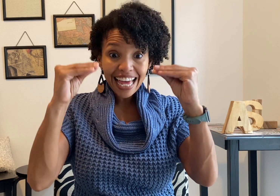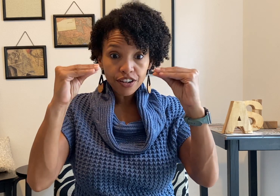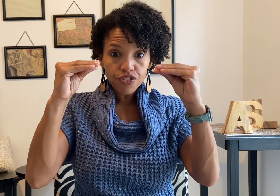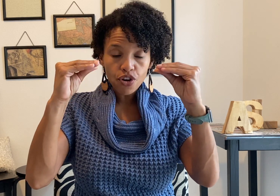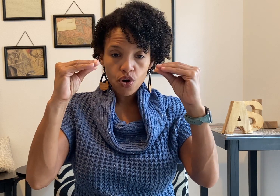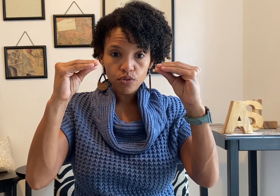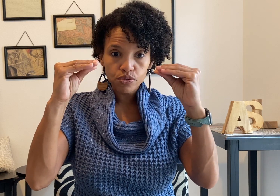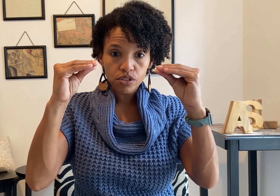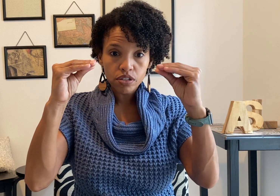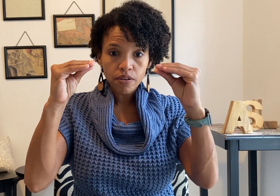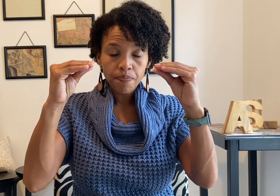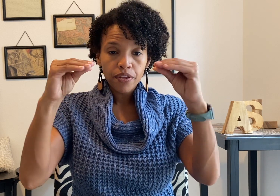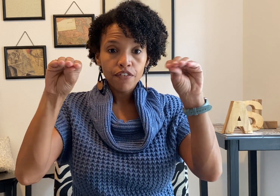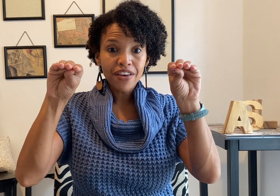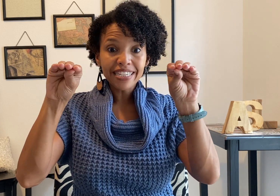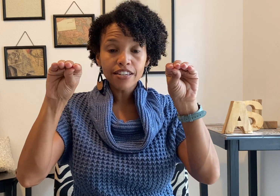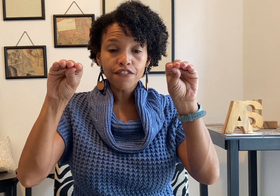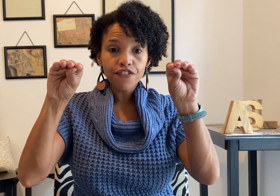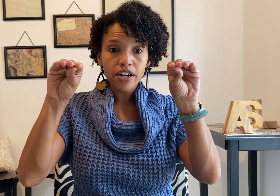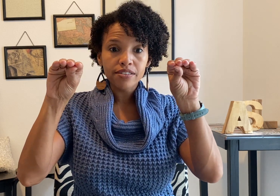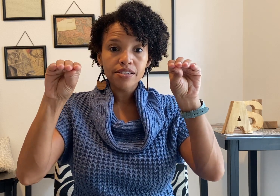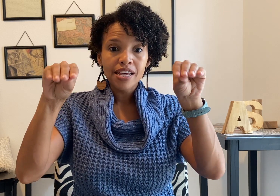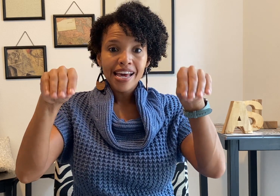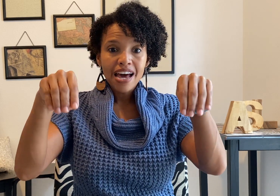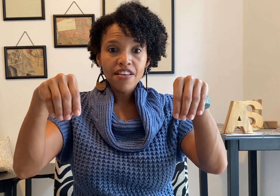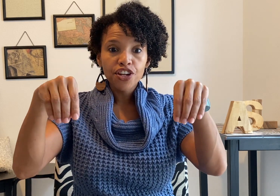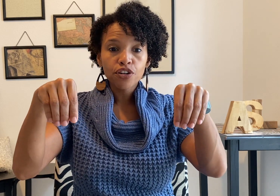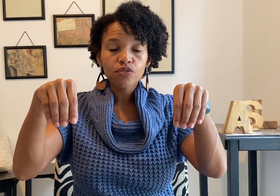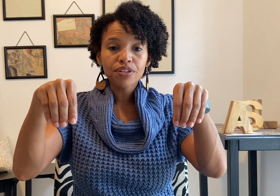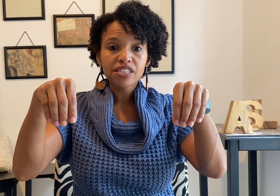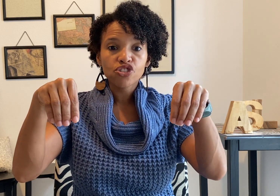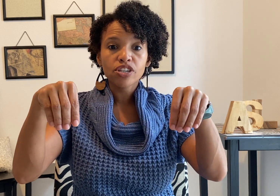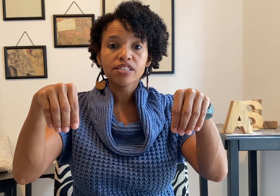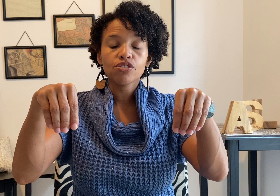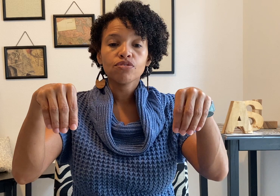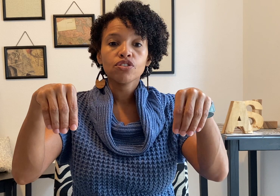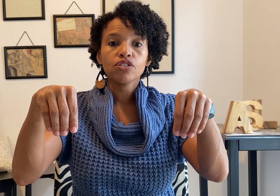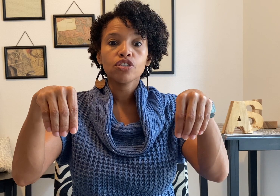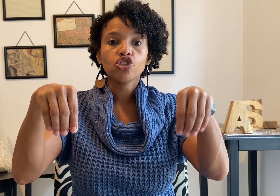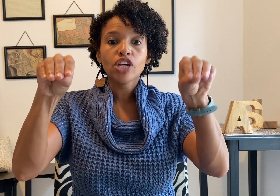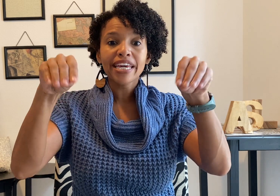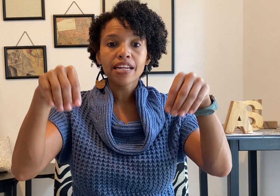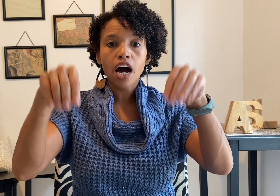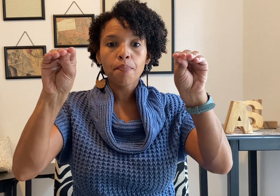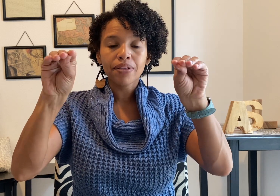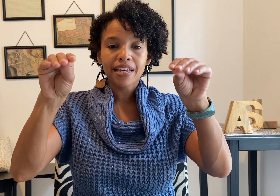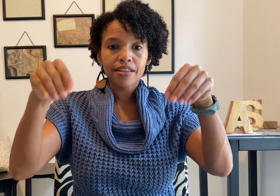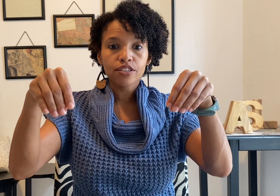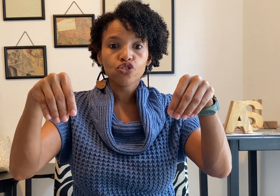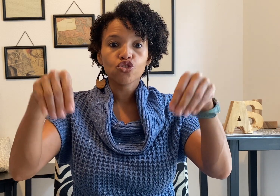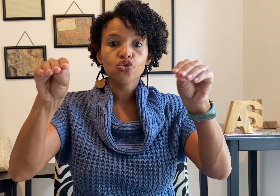flattened O's, facing front, and then your wrist just shake it up like this.